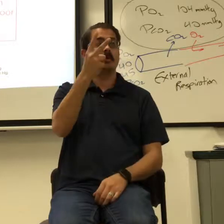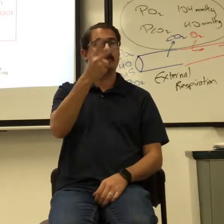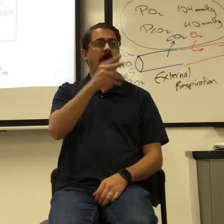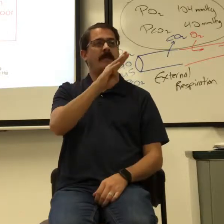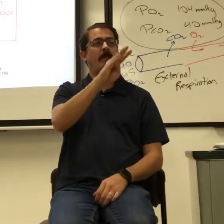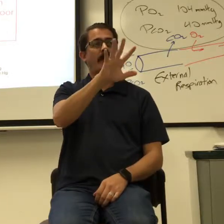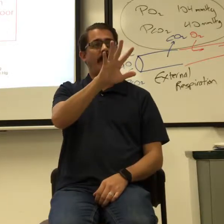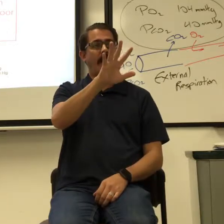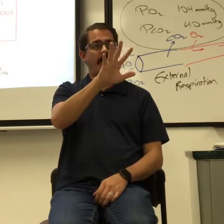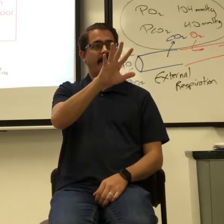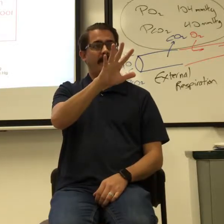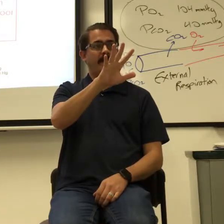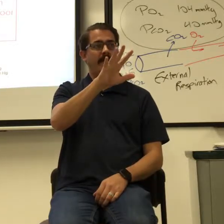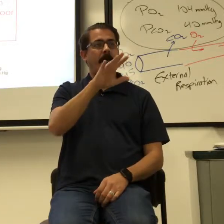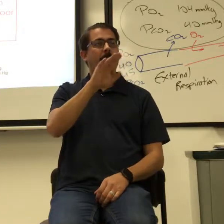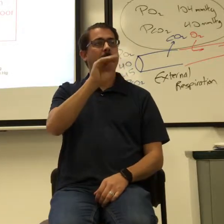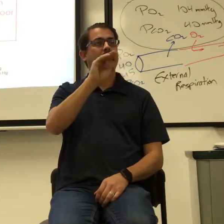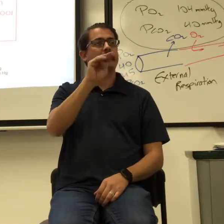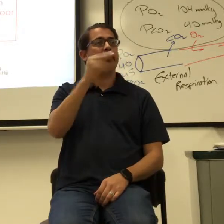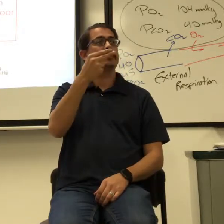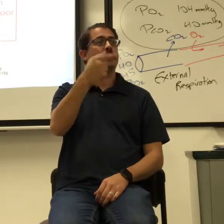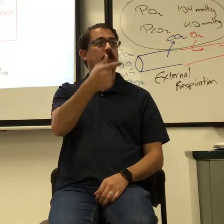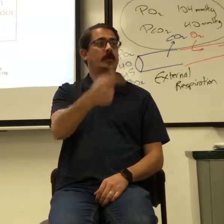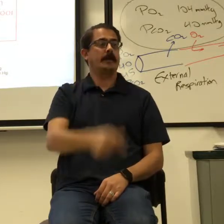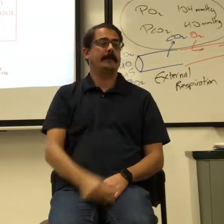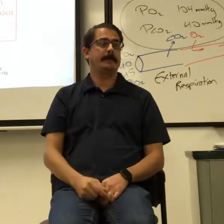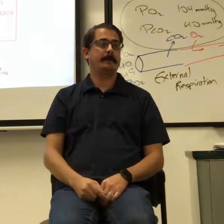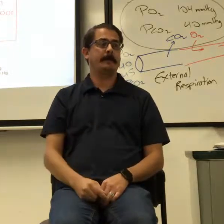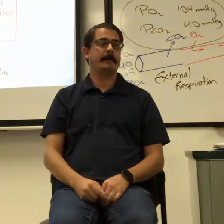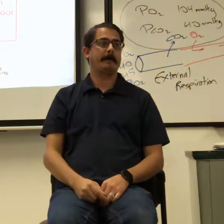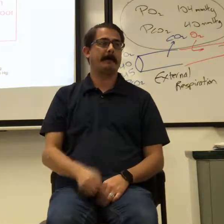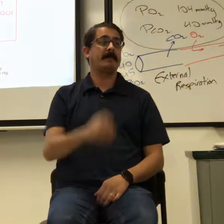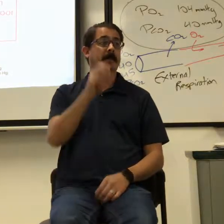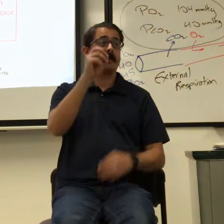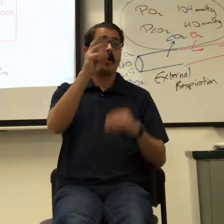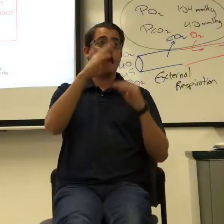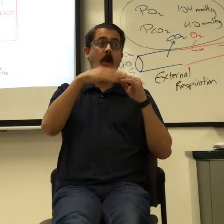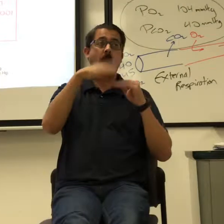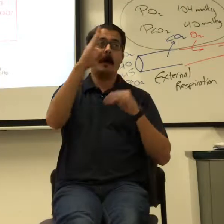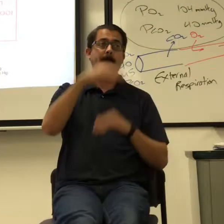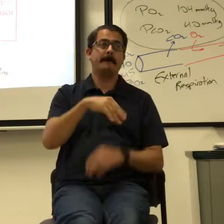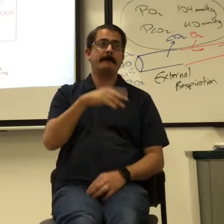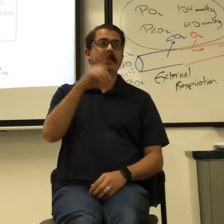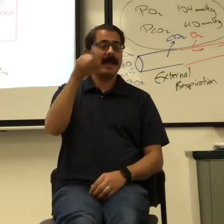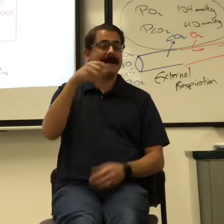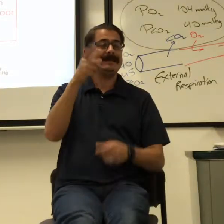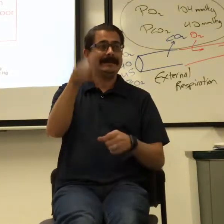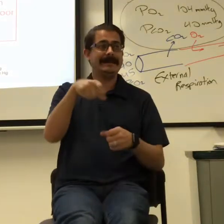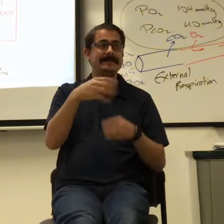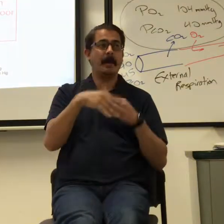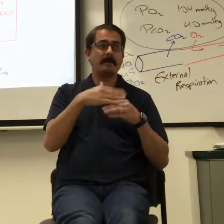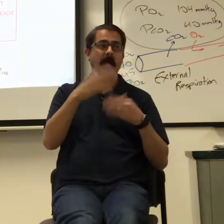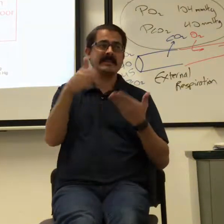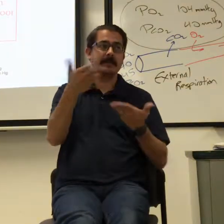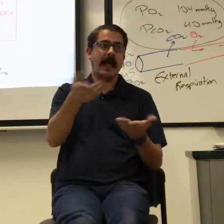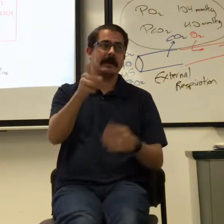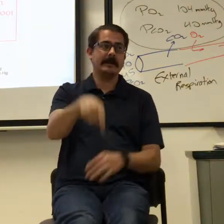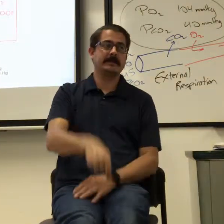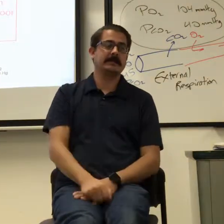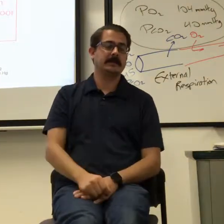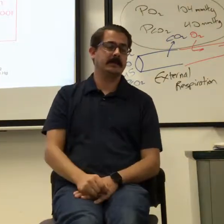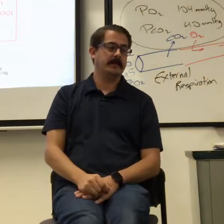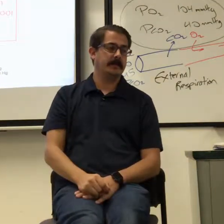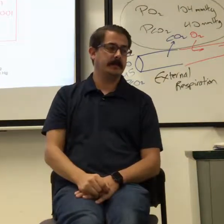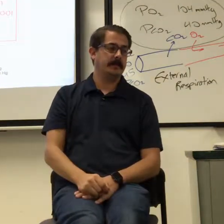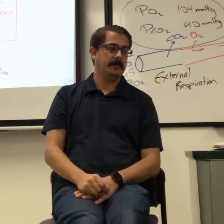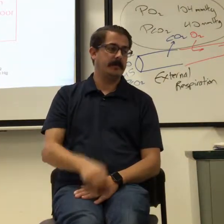45 millimeters of mercury or greater. So this needs blood supply. Okay, it's